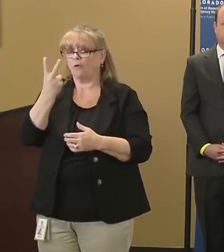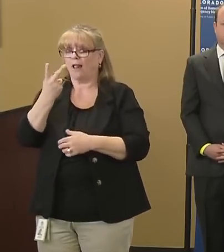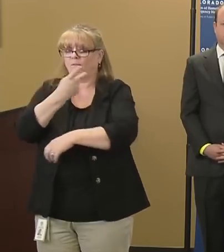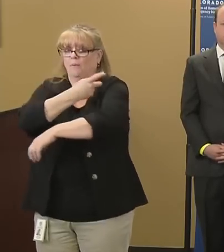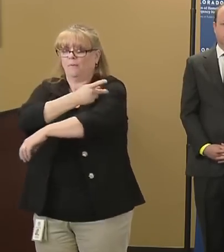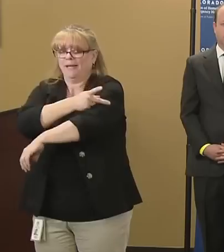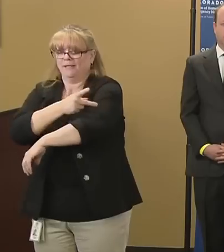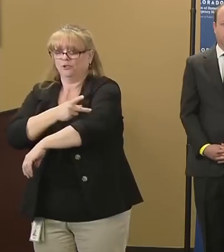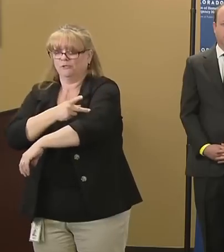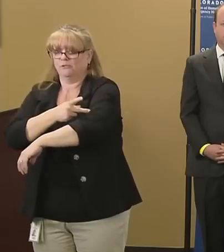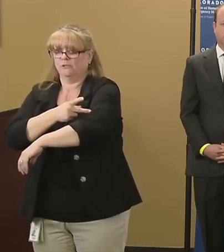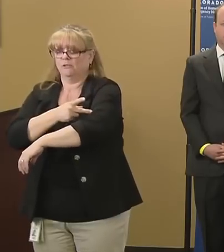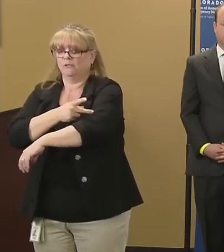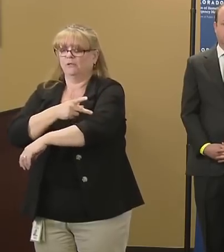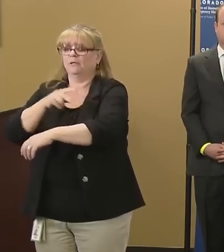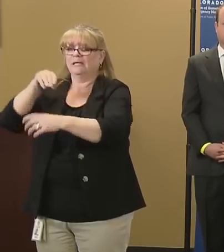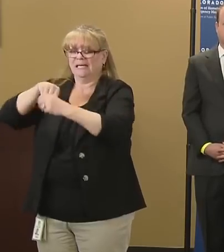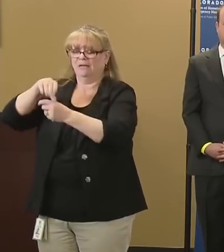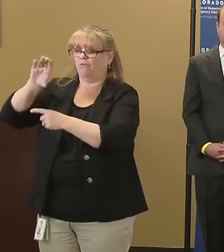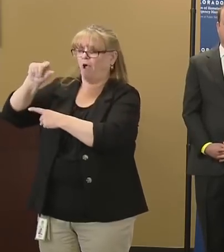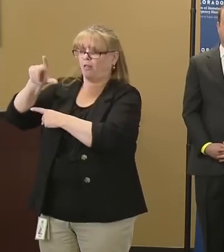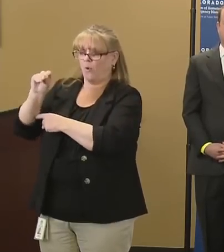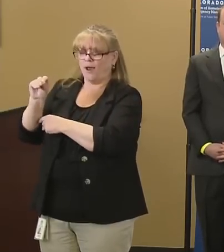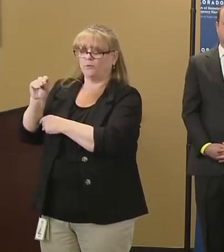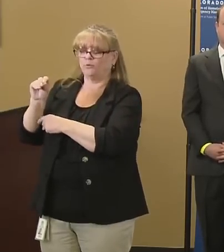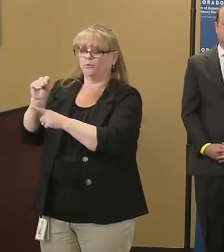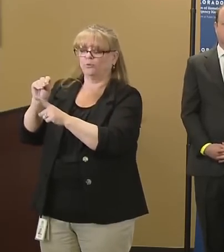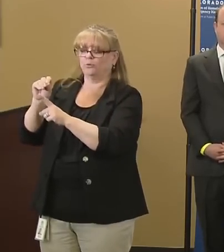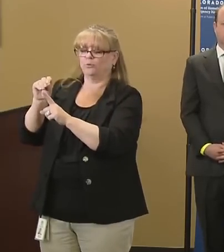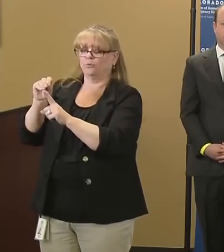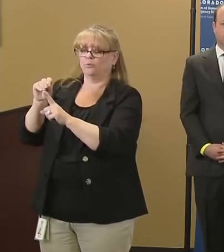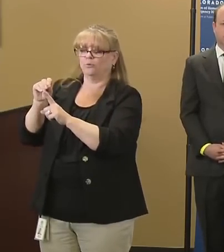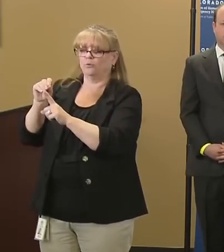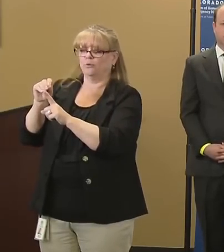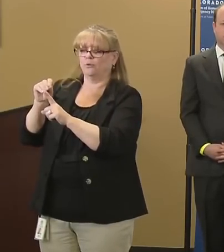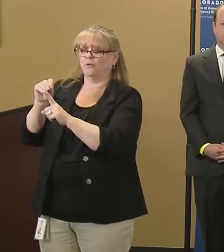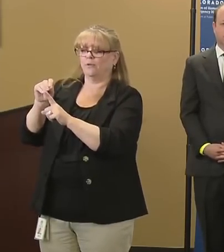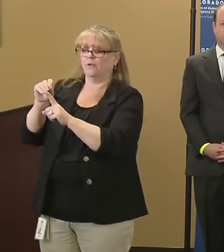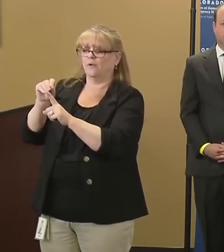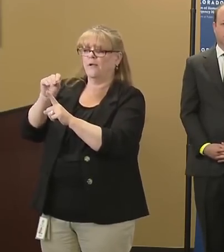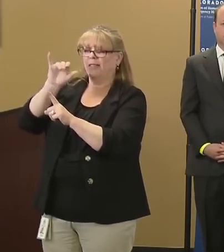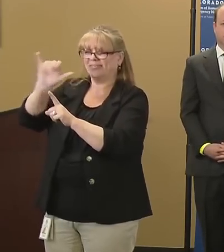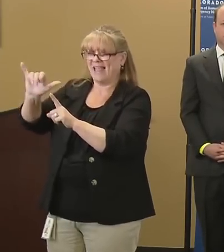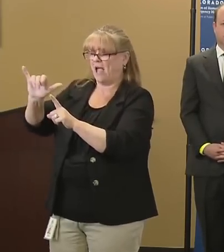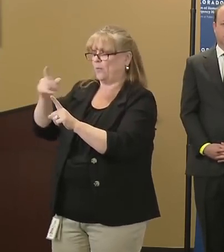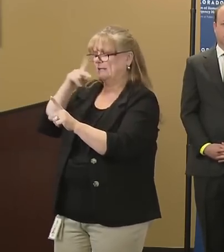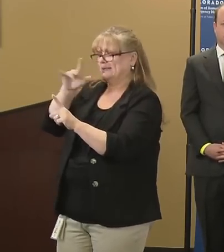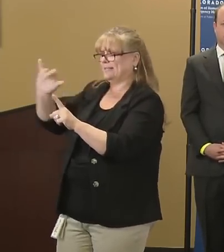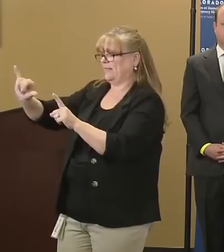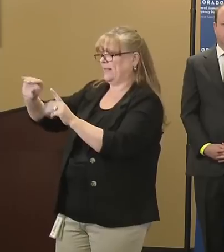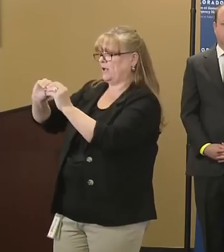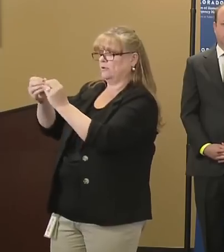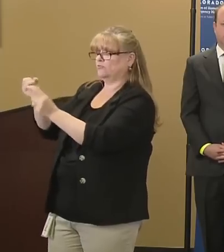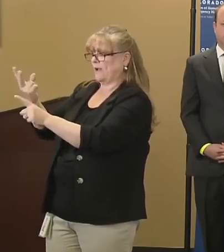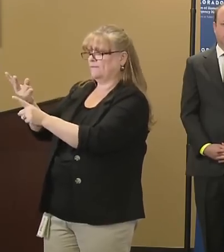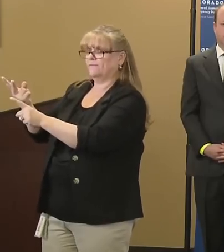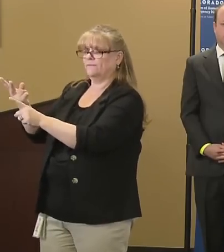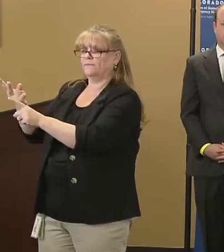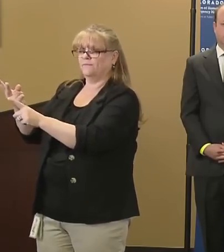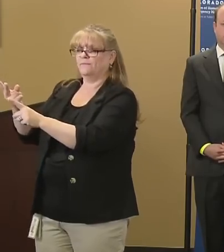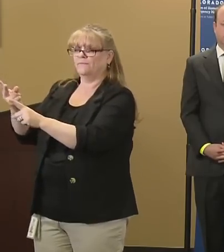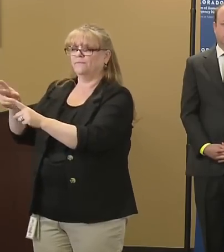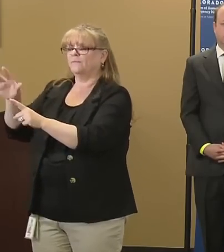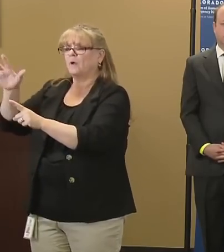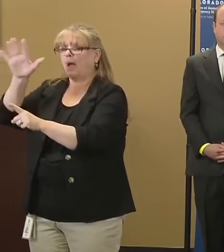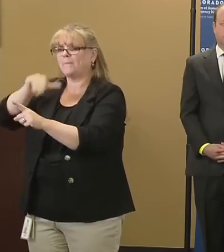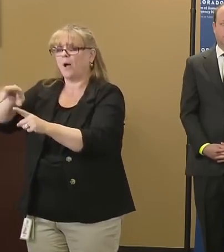this was discovered here in Denver. It's common. It occurs in general over 200,000 times a year in the United States, and